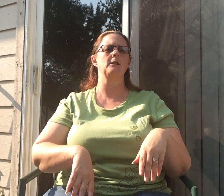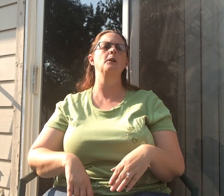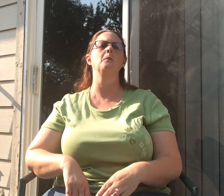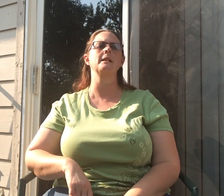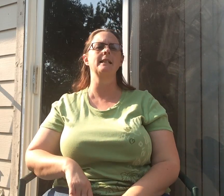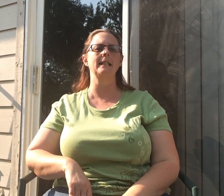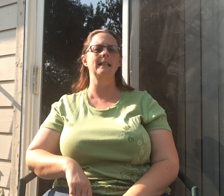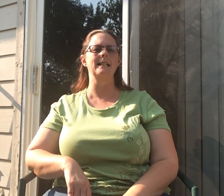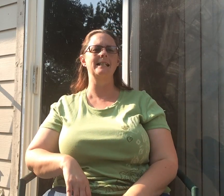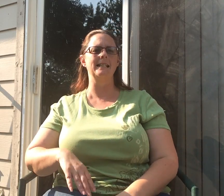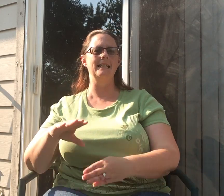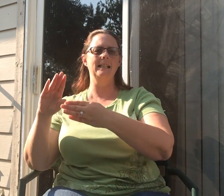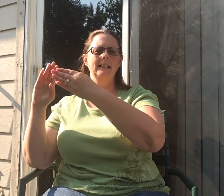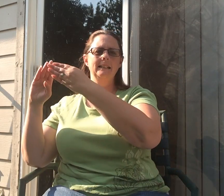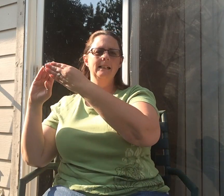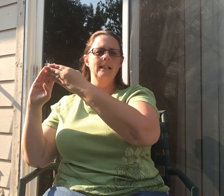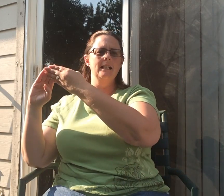So once again, that's city.